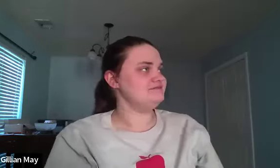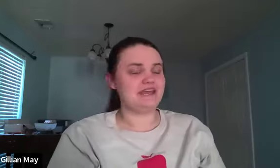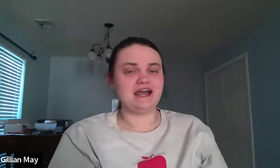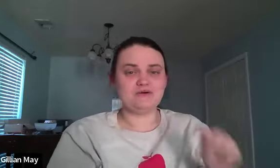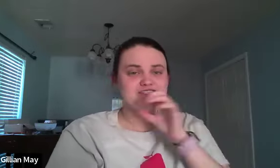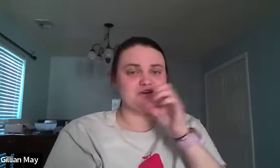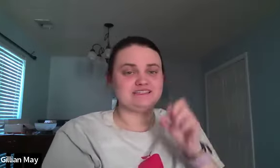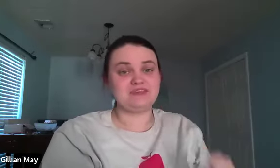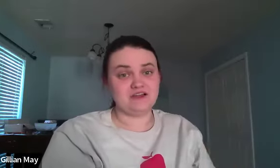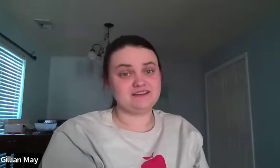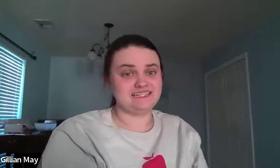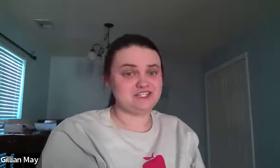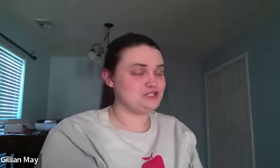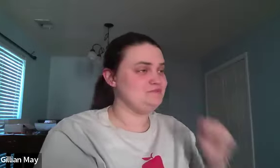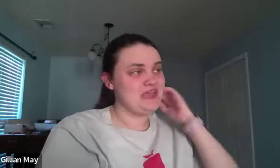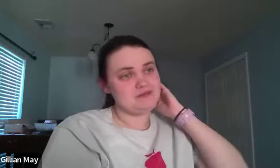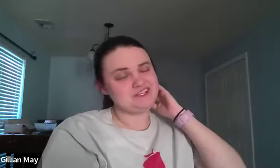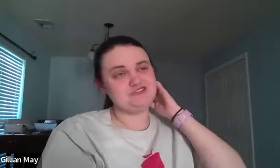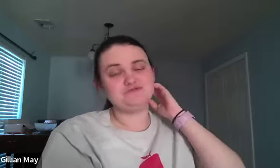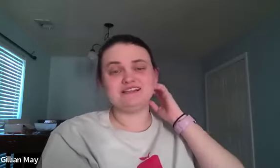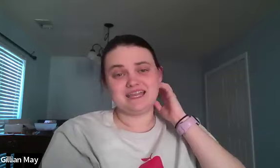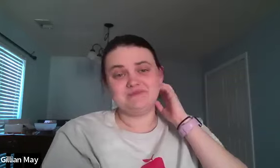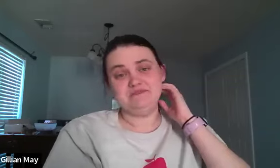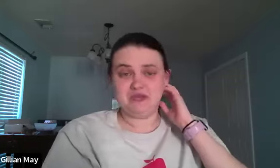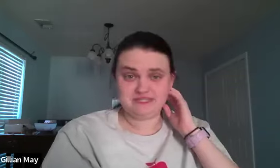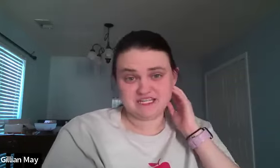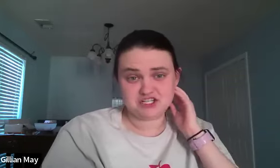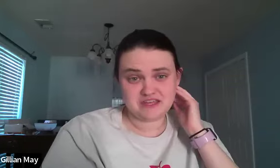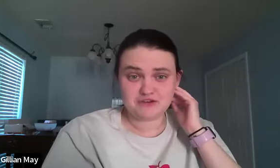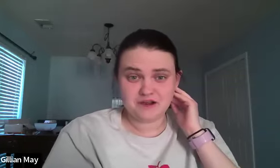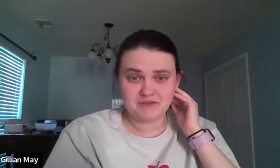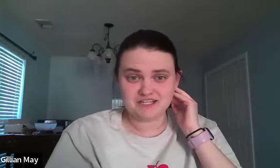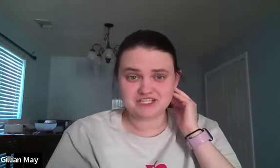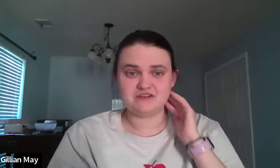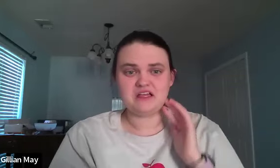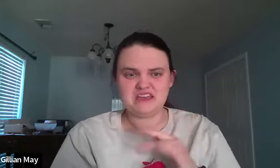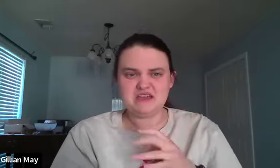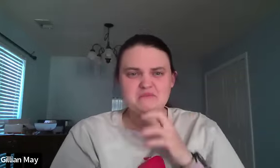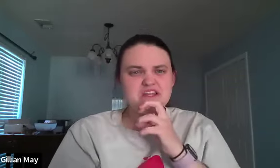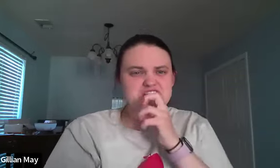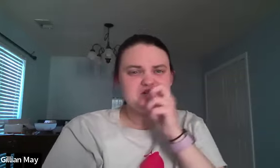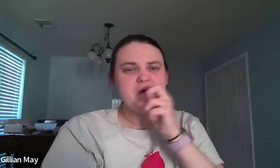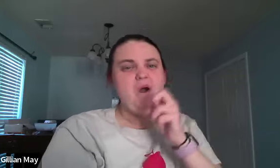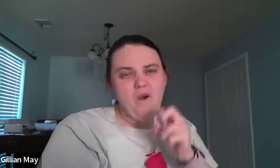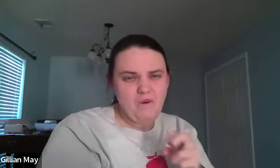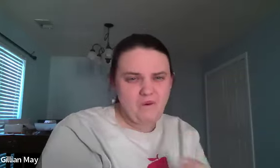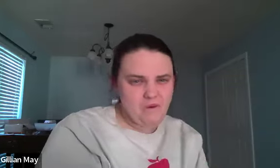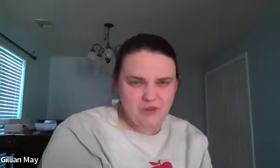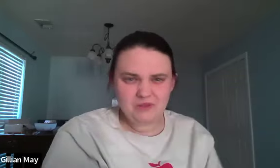And I always joke because I'm the youngest teacher. I'm like, you do realize I am the baby teacher. Thank you very much. And they're like, but you're old. And I'm